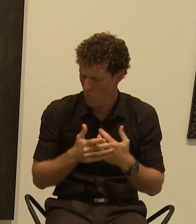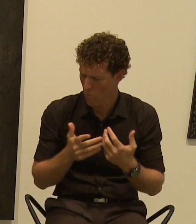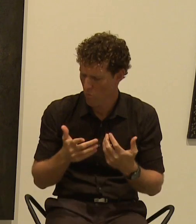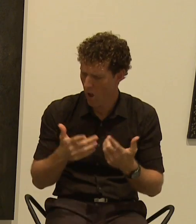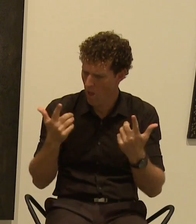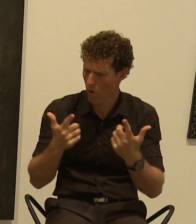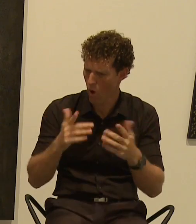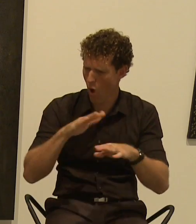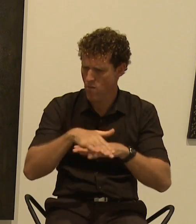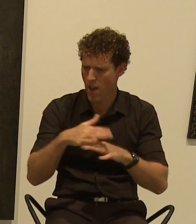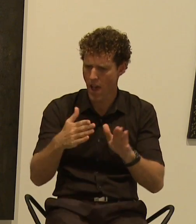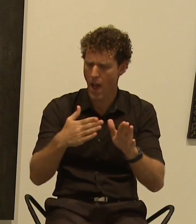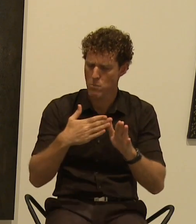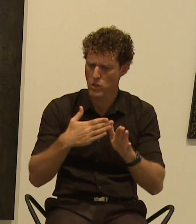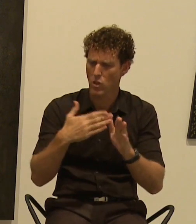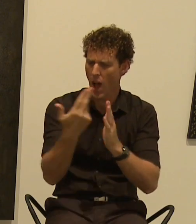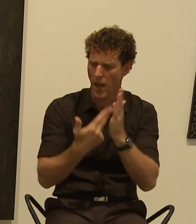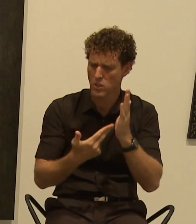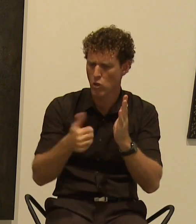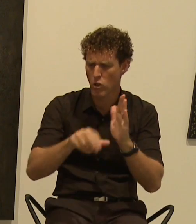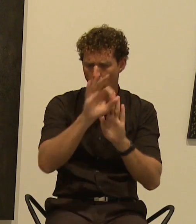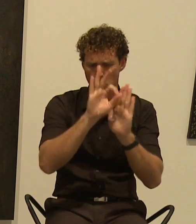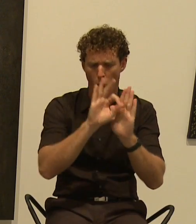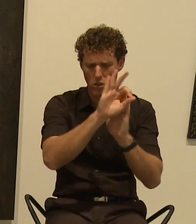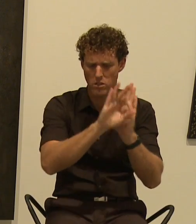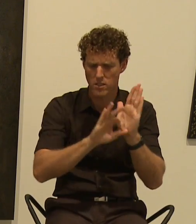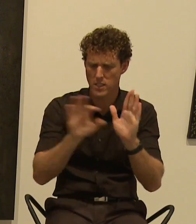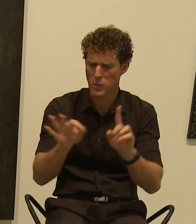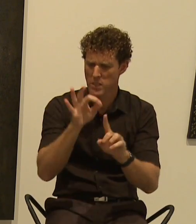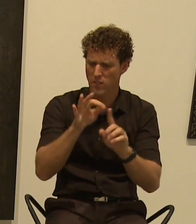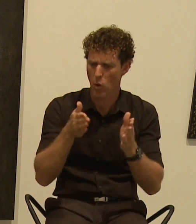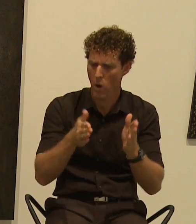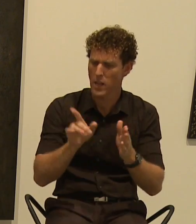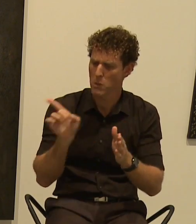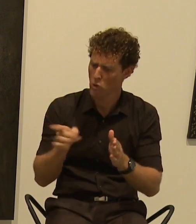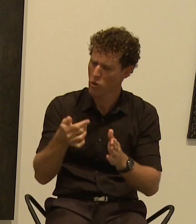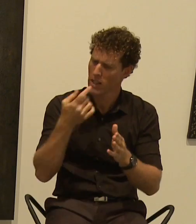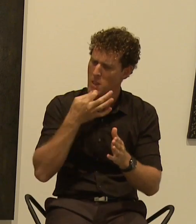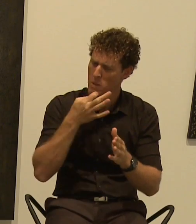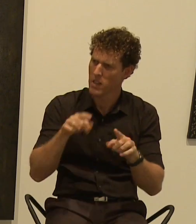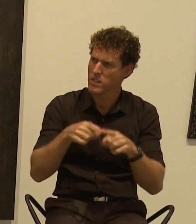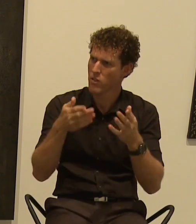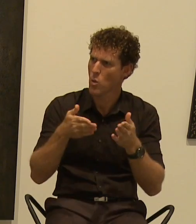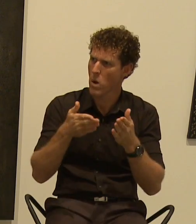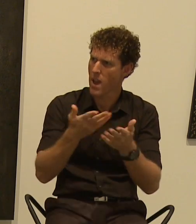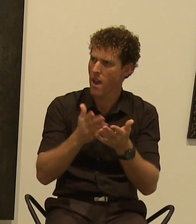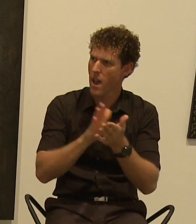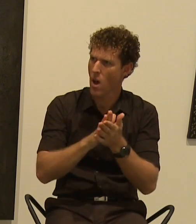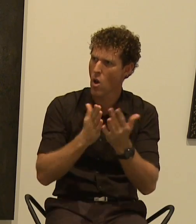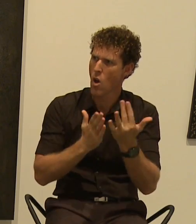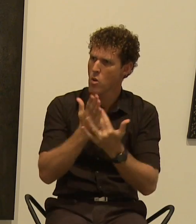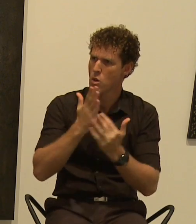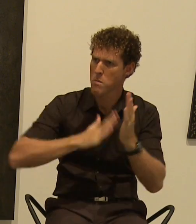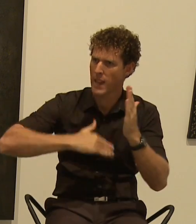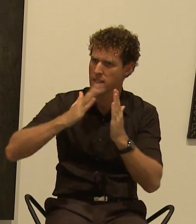a lot about Aboriginal artists using dots in specific ways, but you've kind of used them in a very different way in your paintings. Can you